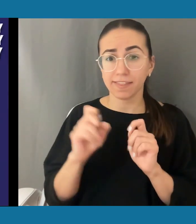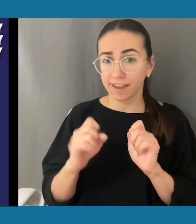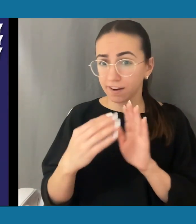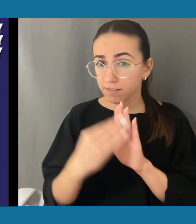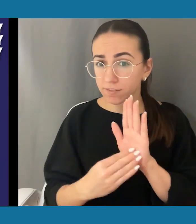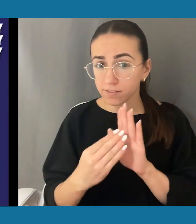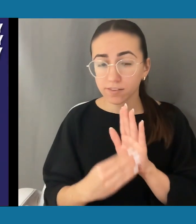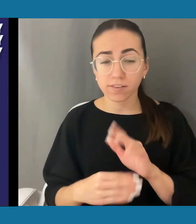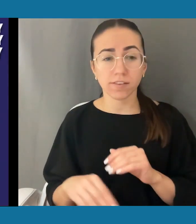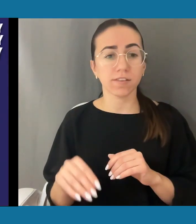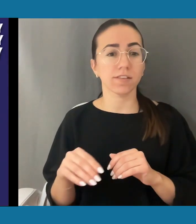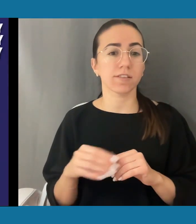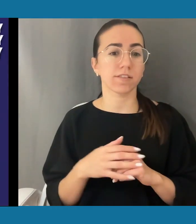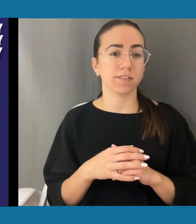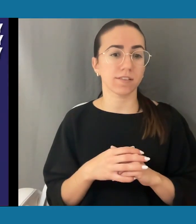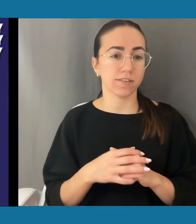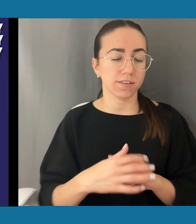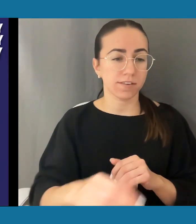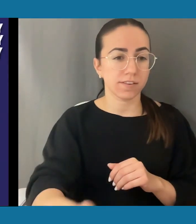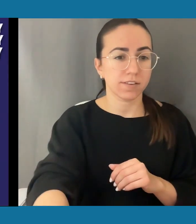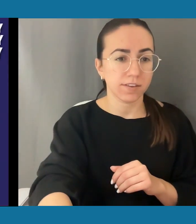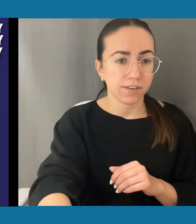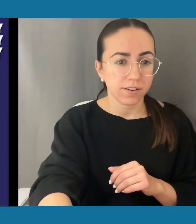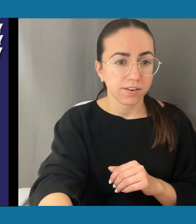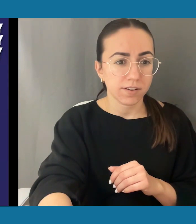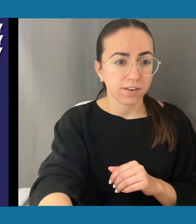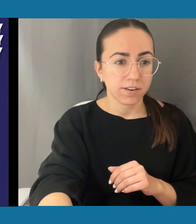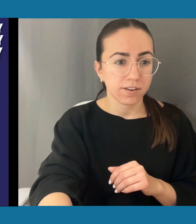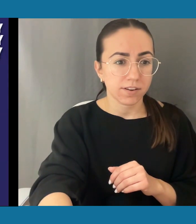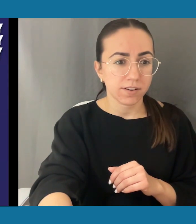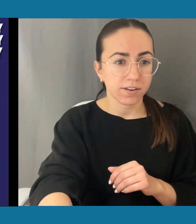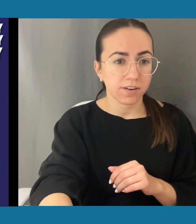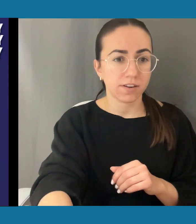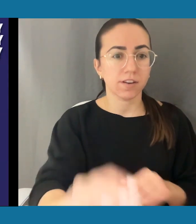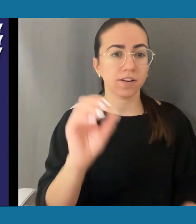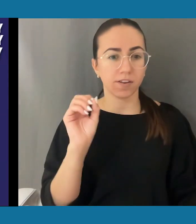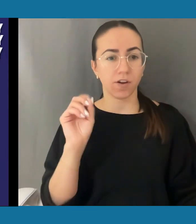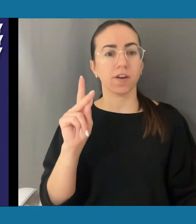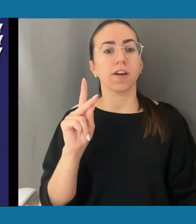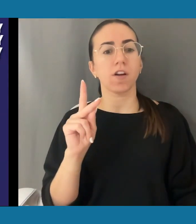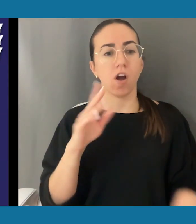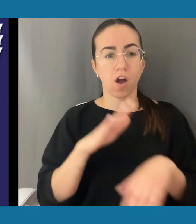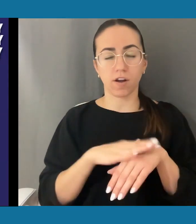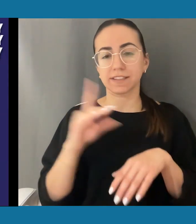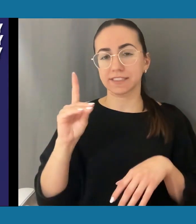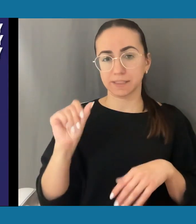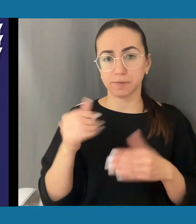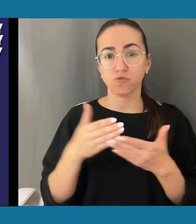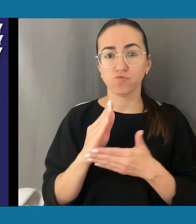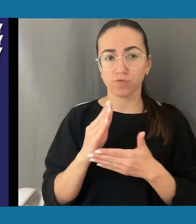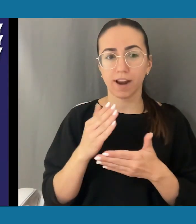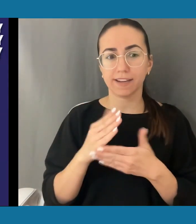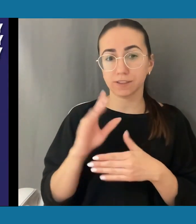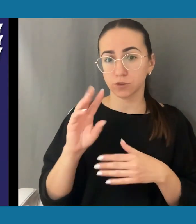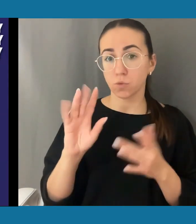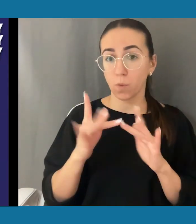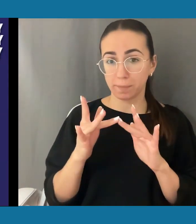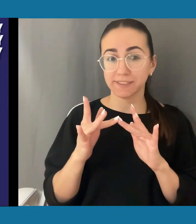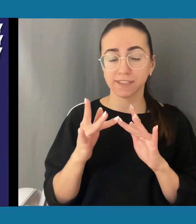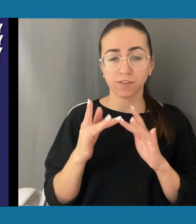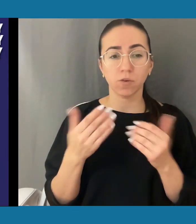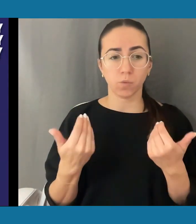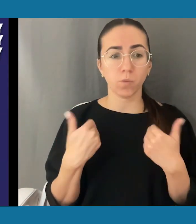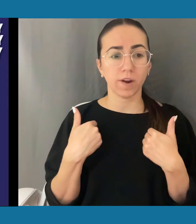Yes, on Disability Rights Florida's website, we have a couple templates that are available.